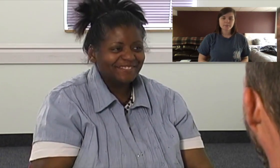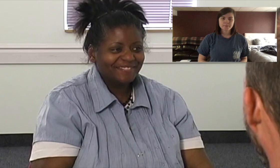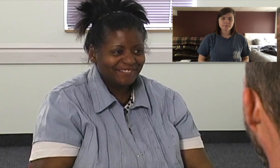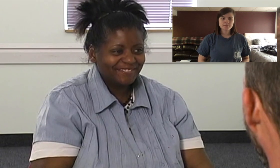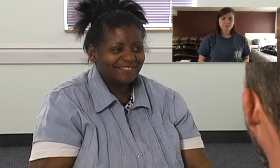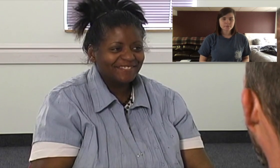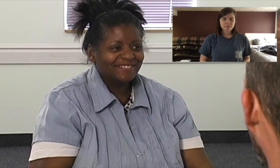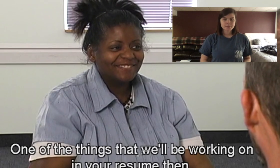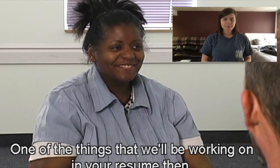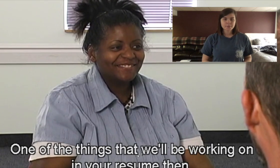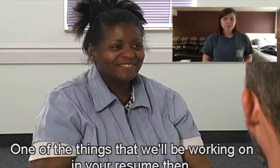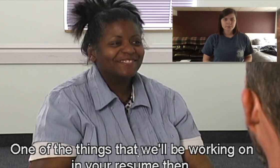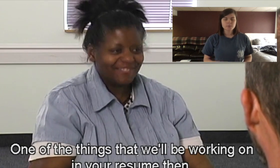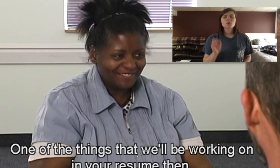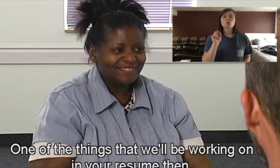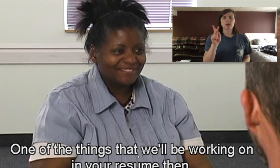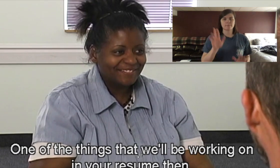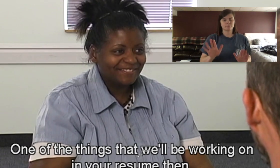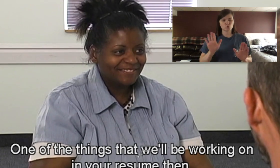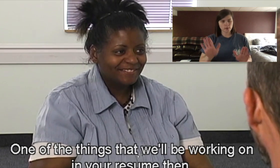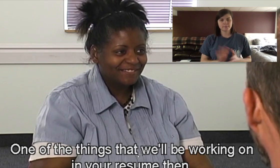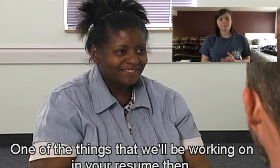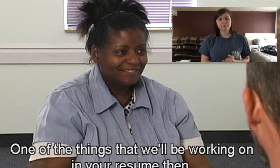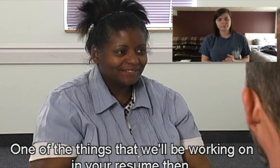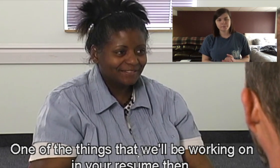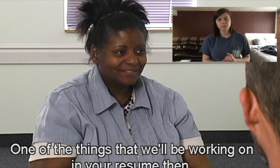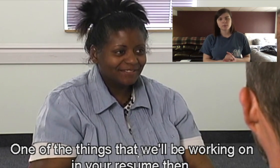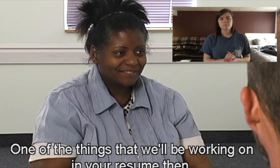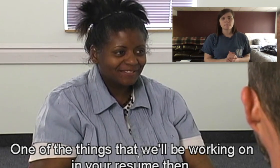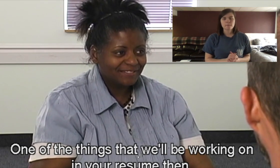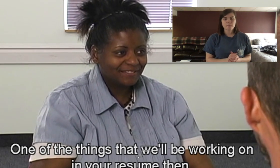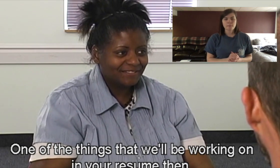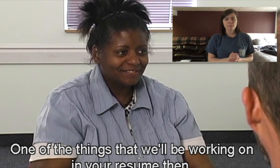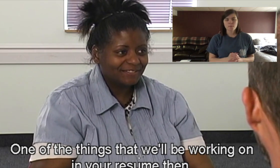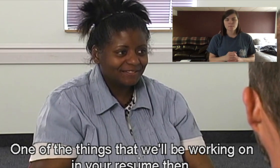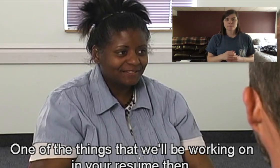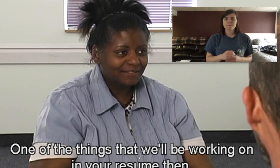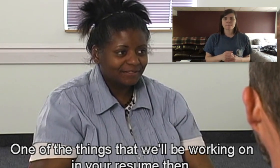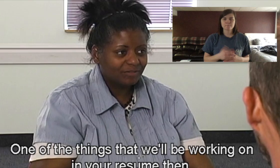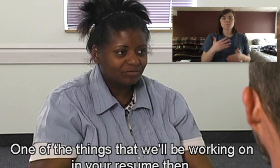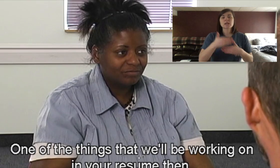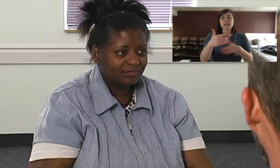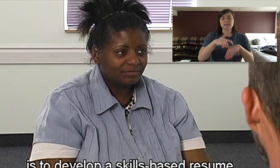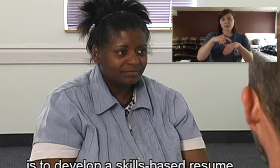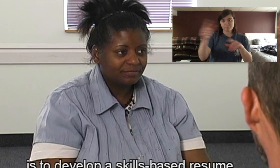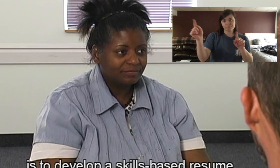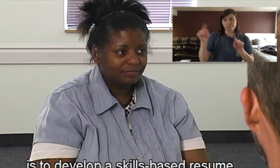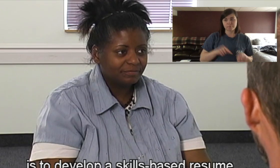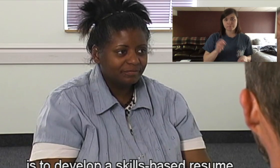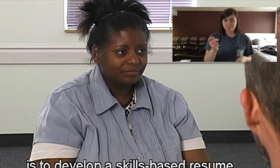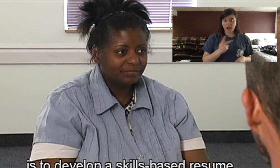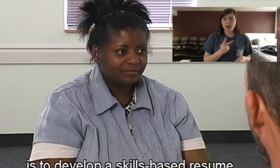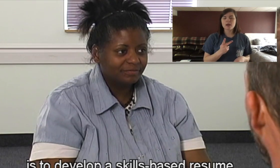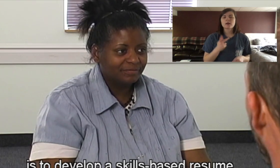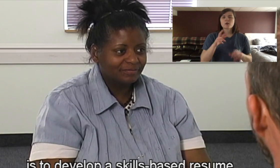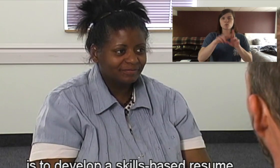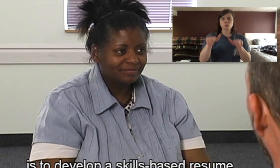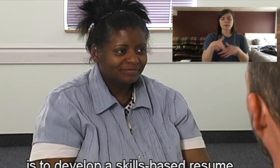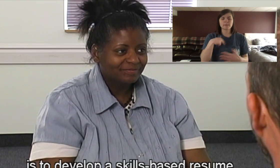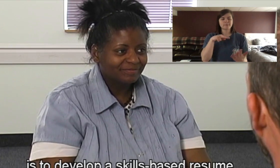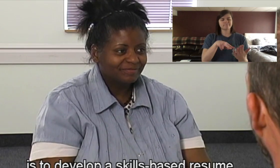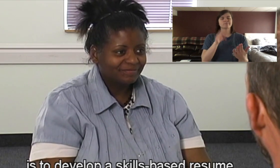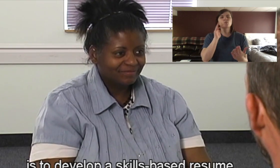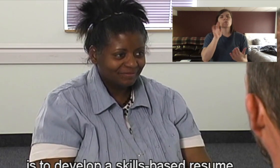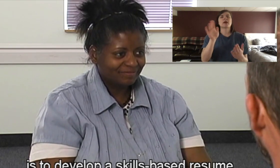can do that. Okay, great. One of the things that we'll be working on in your resume then is